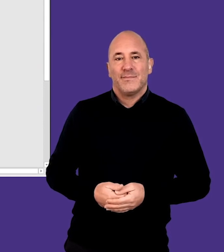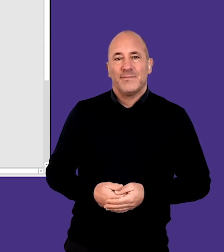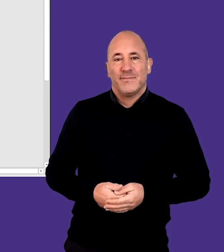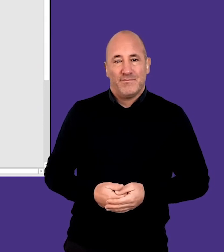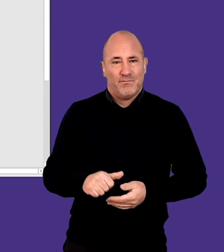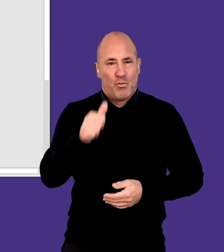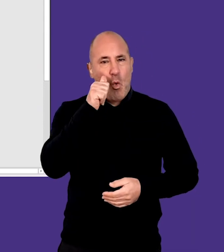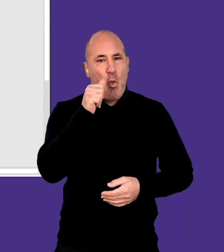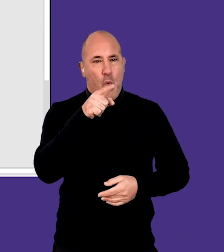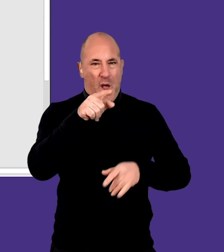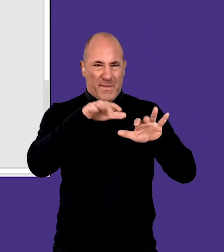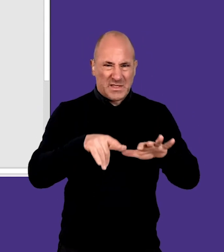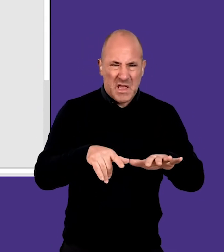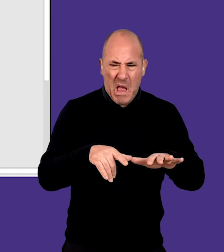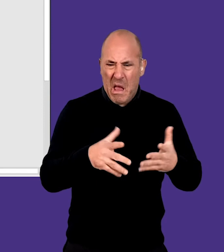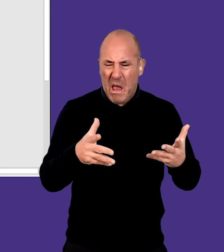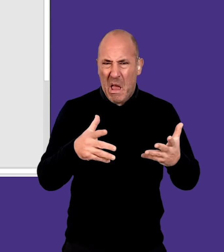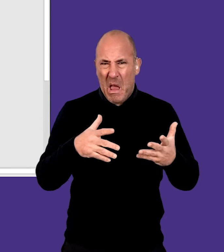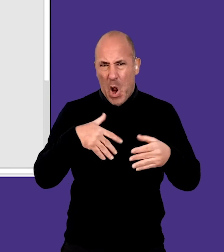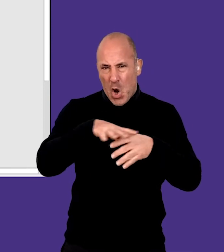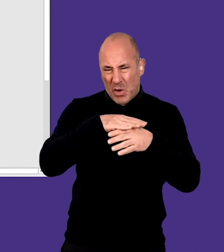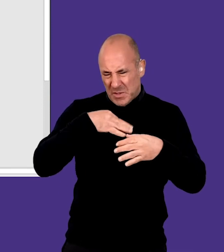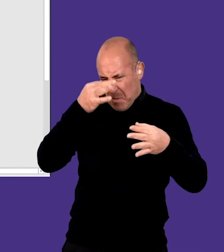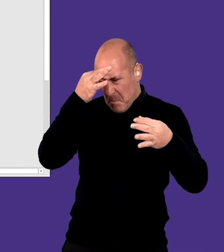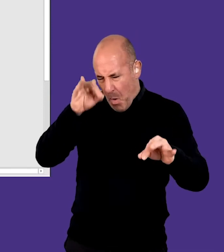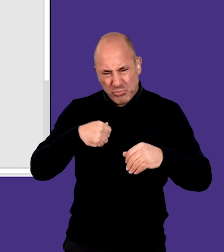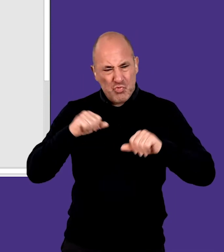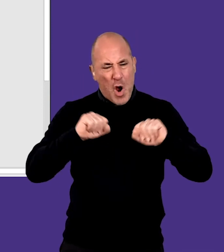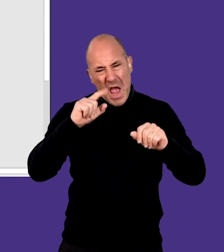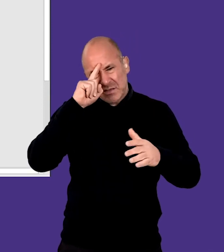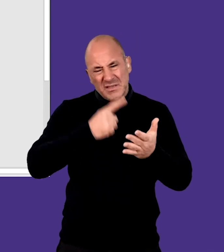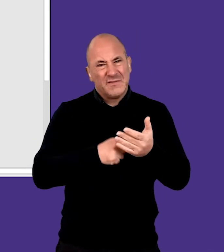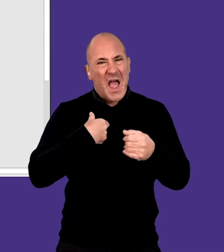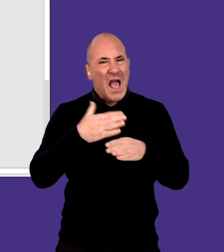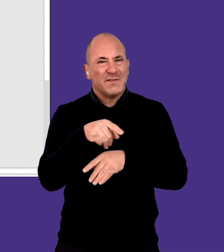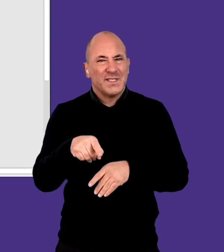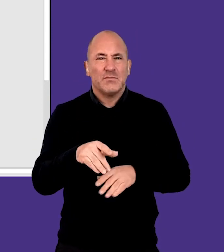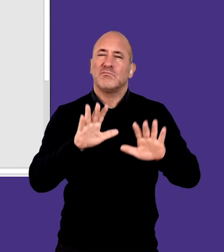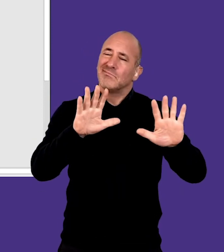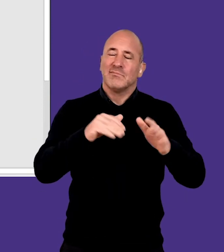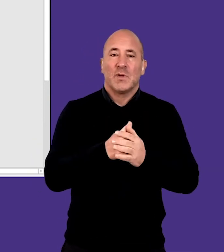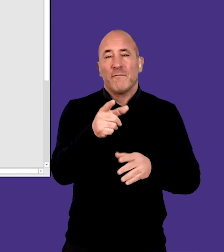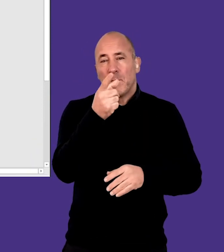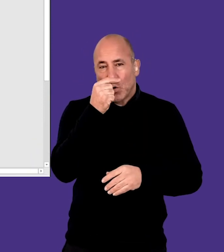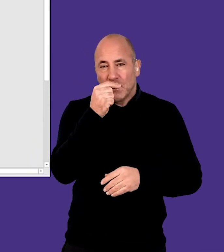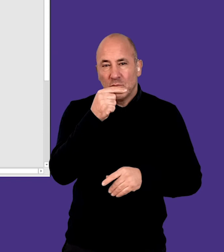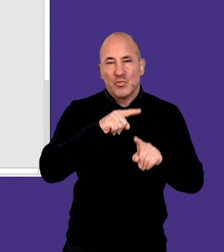We recognise when making your application, you may not know the exact location of your proposed activity, but where possible, we want